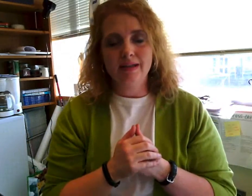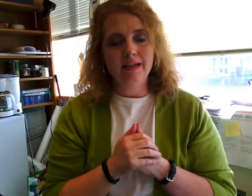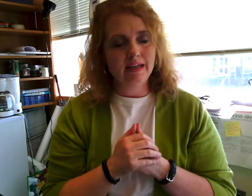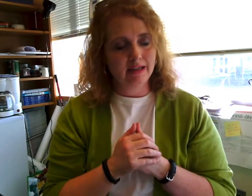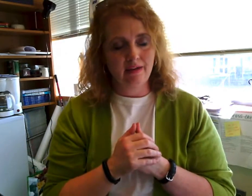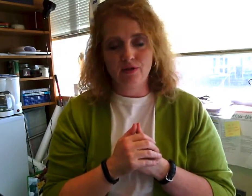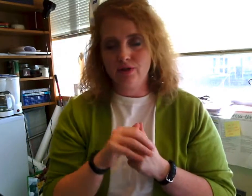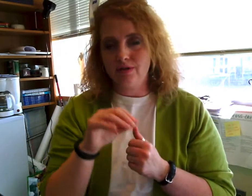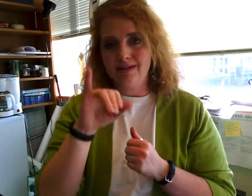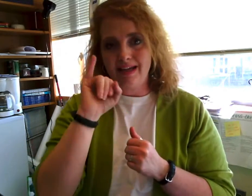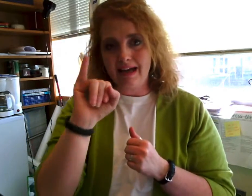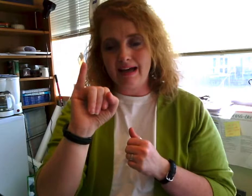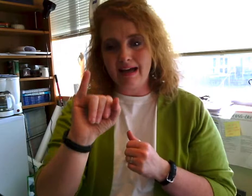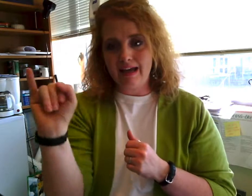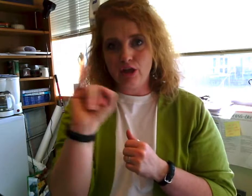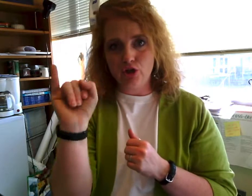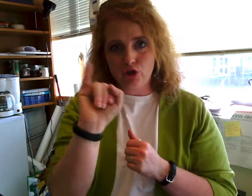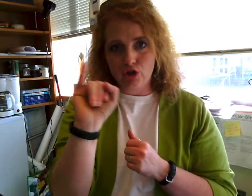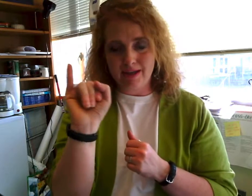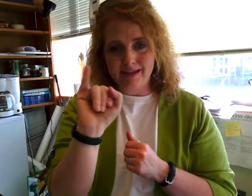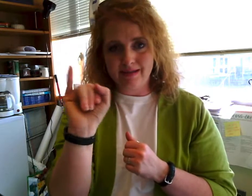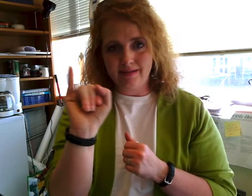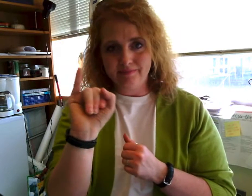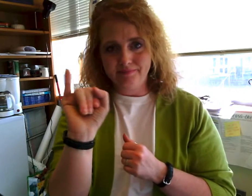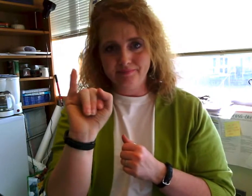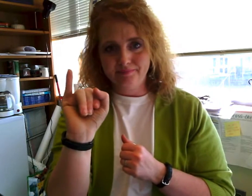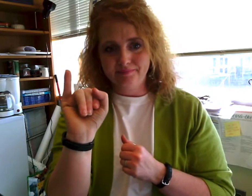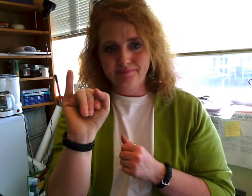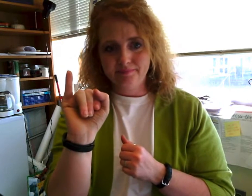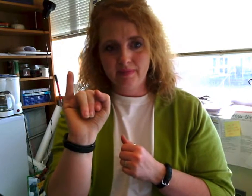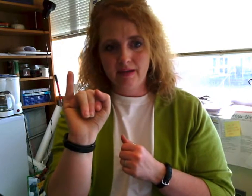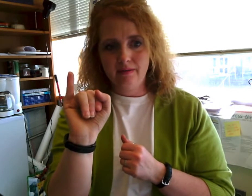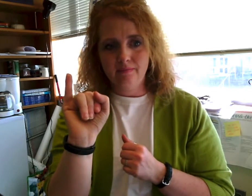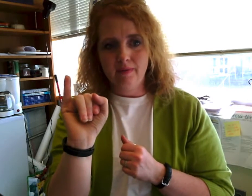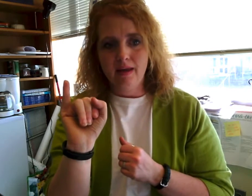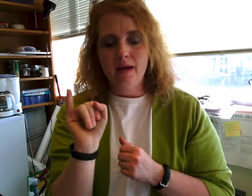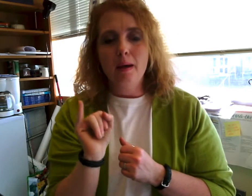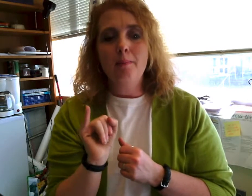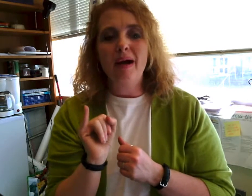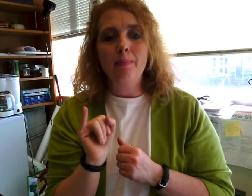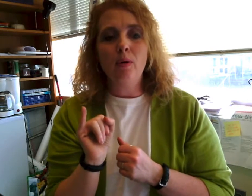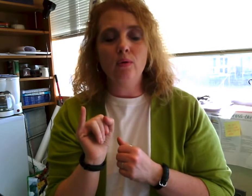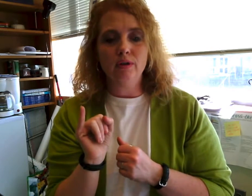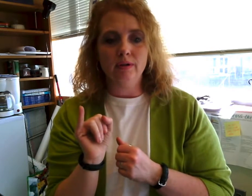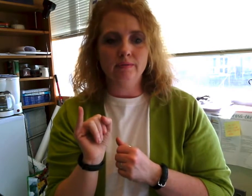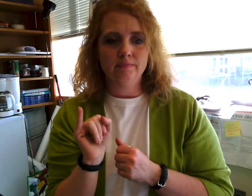insurance, need to have insurance. Insurance, okay? Bipolar.